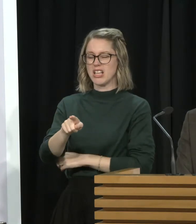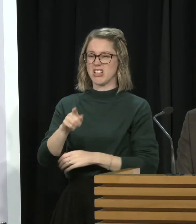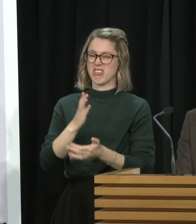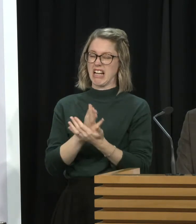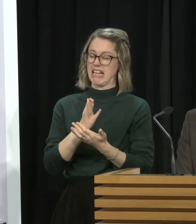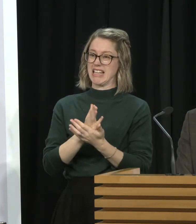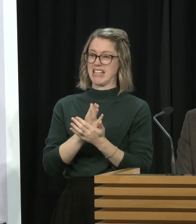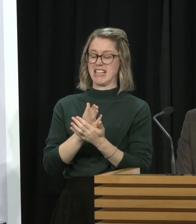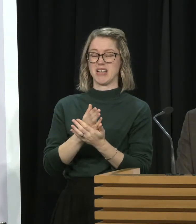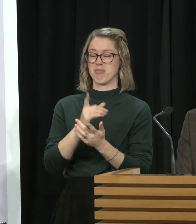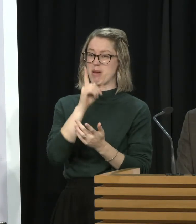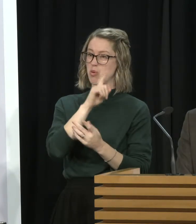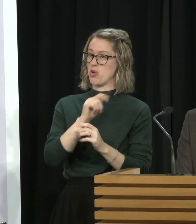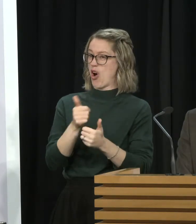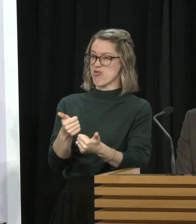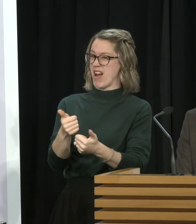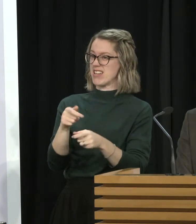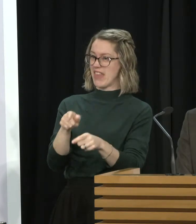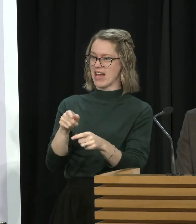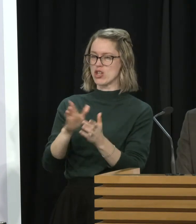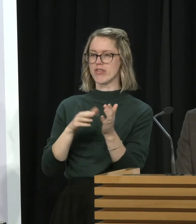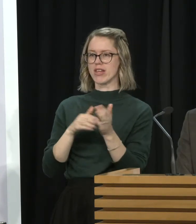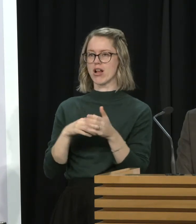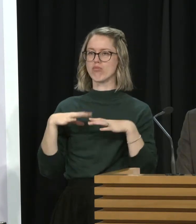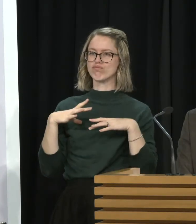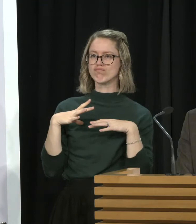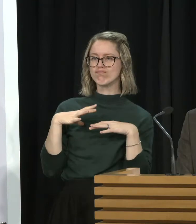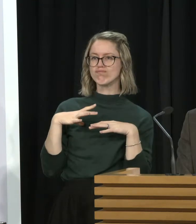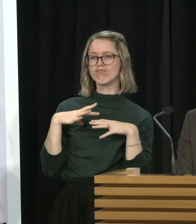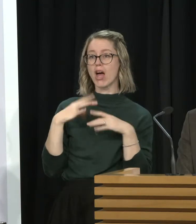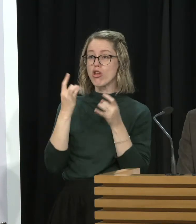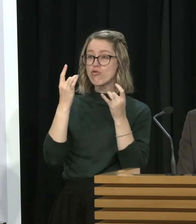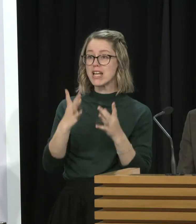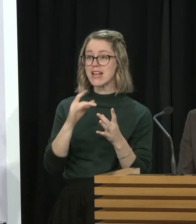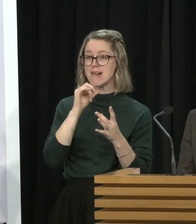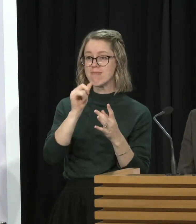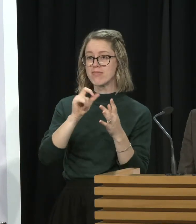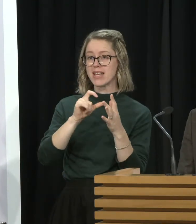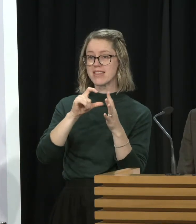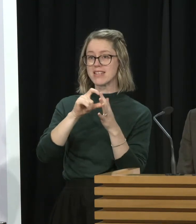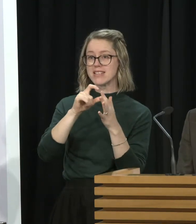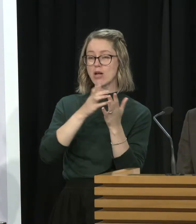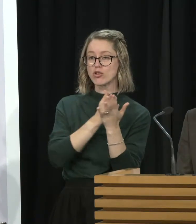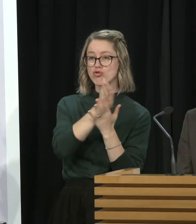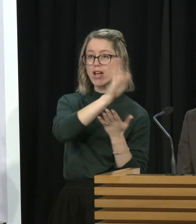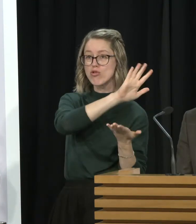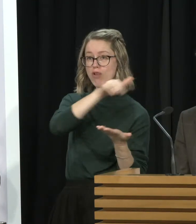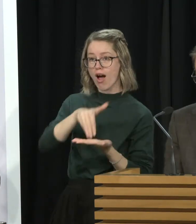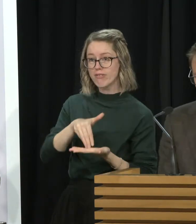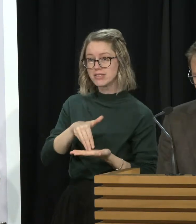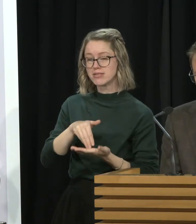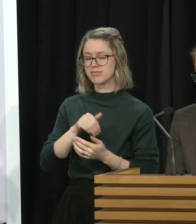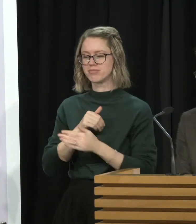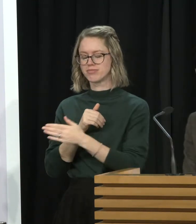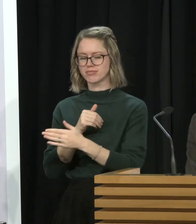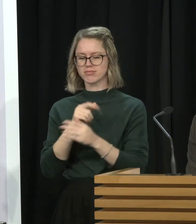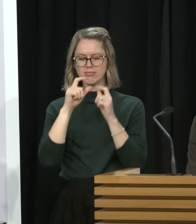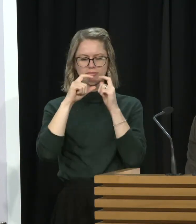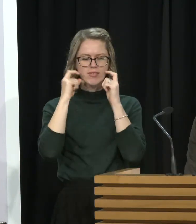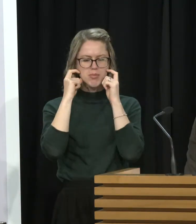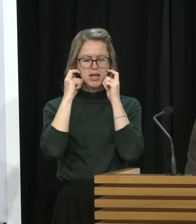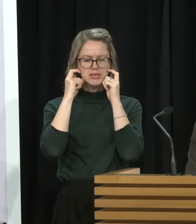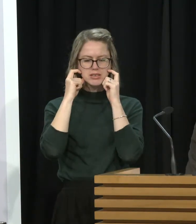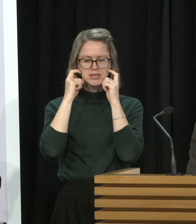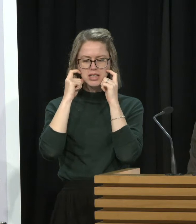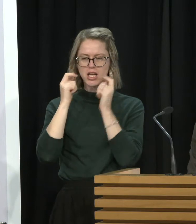abysmal. Is the country complacent? Is it ready for Delta? I think one of the, if I deal with masks and QR code